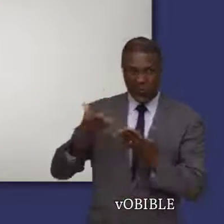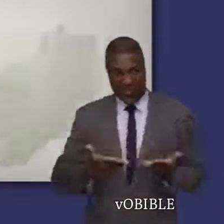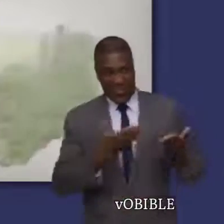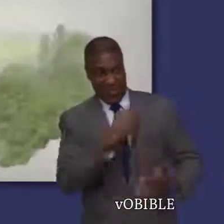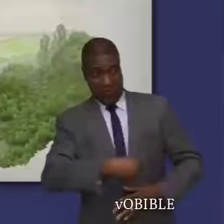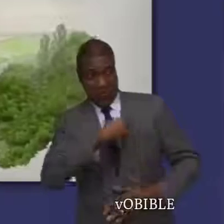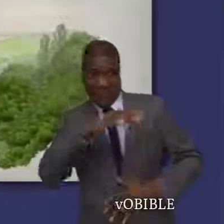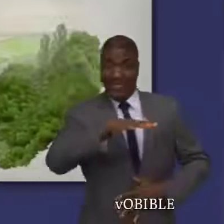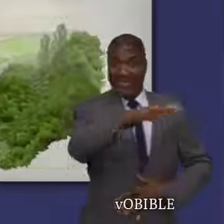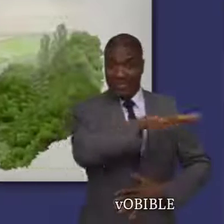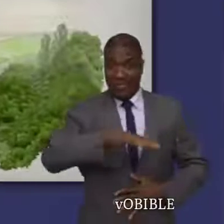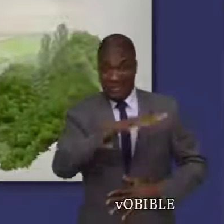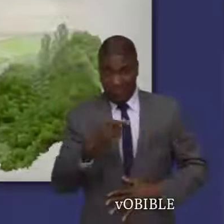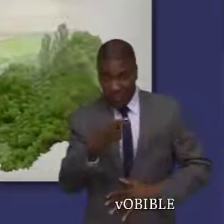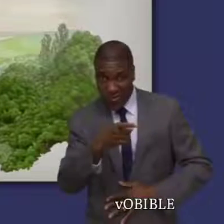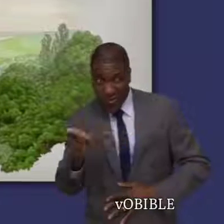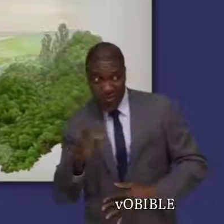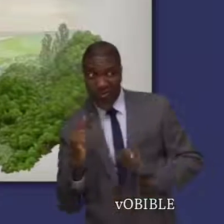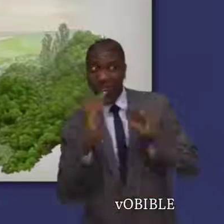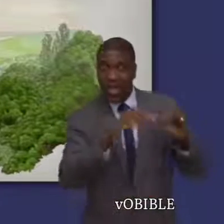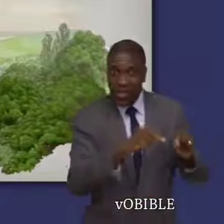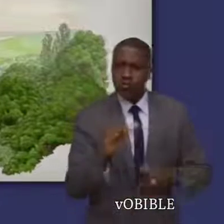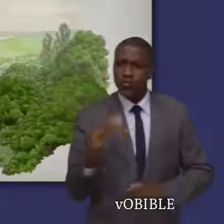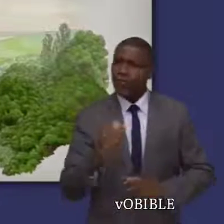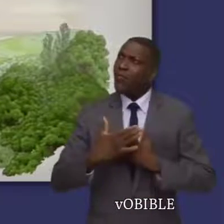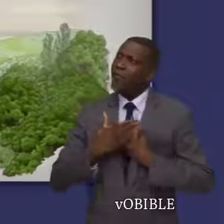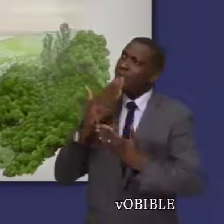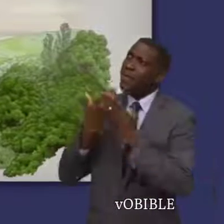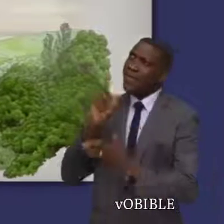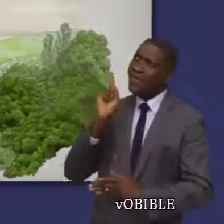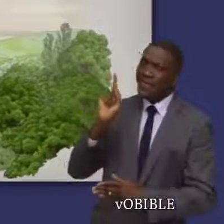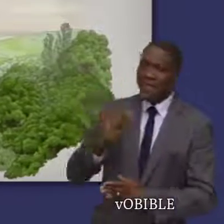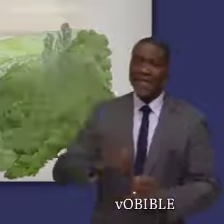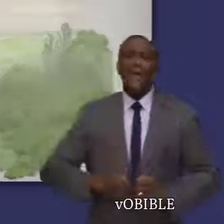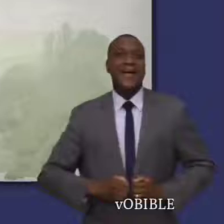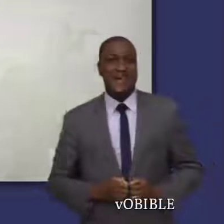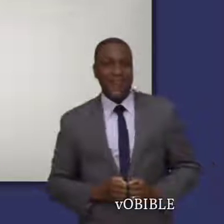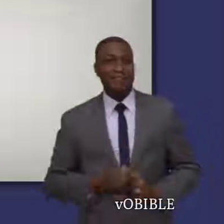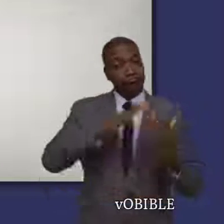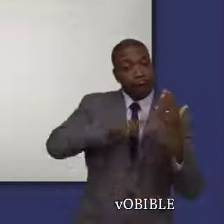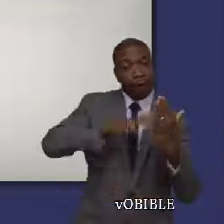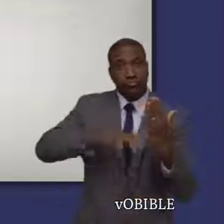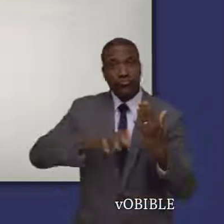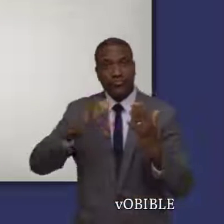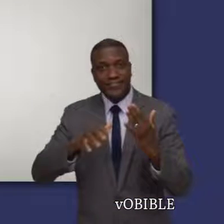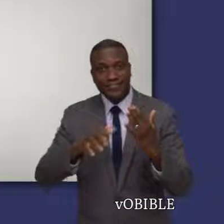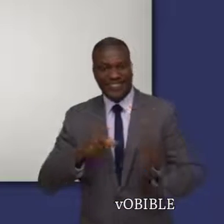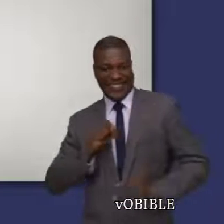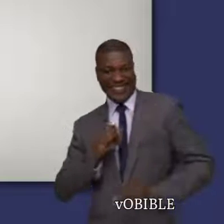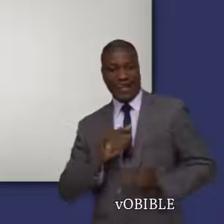Deuteronomy urges the Israelites to love and obey Jehovah in the land he is about to give them. The